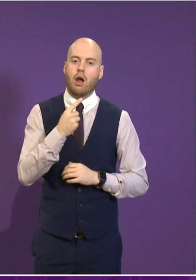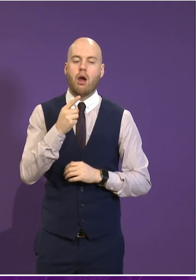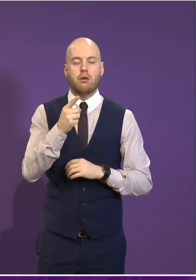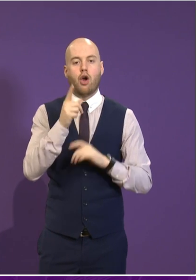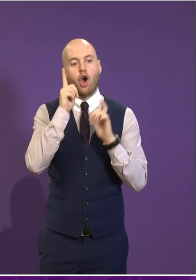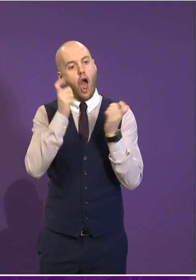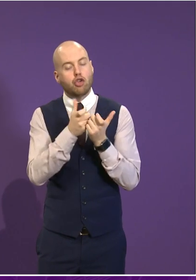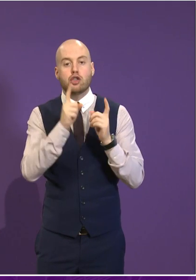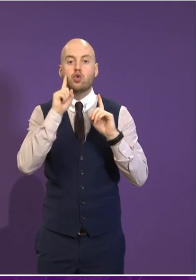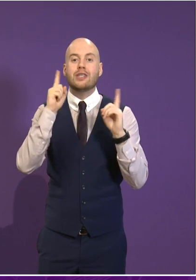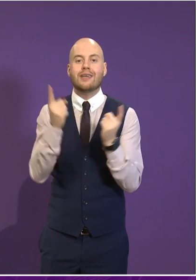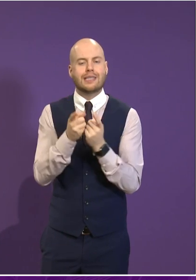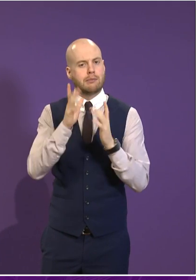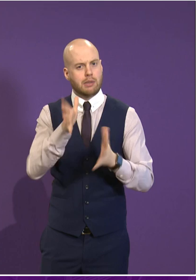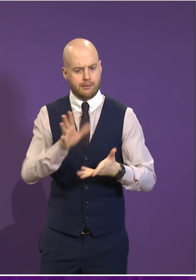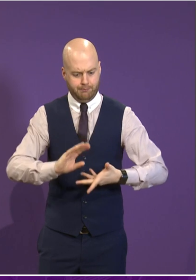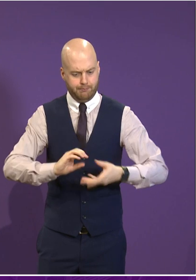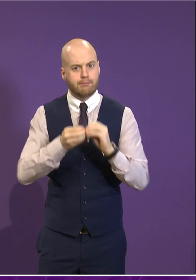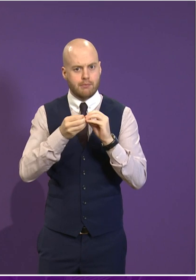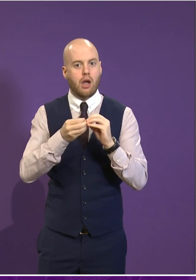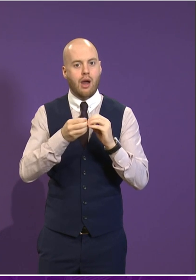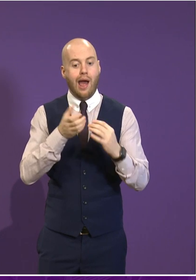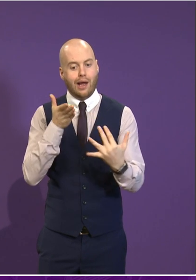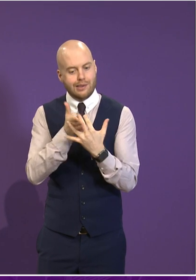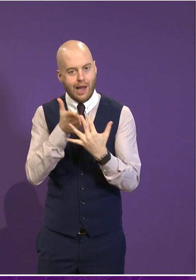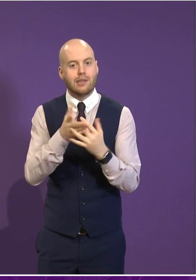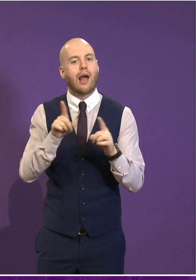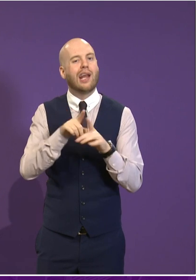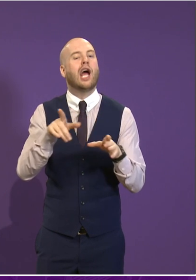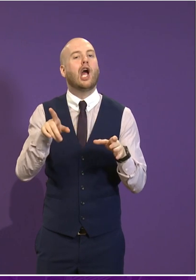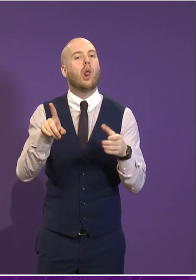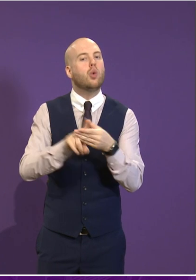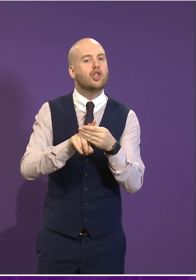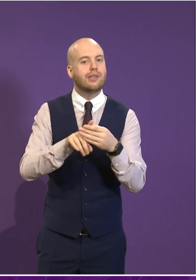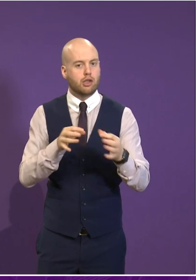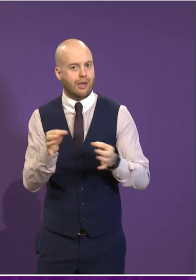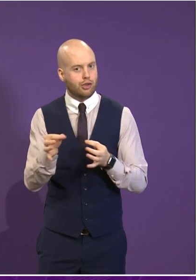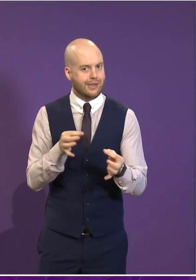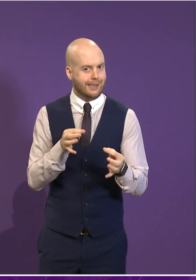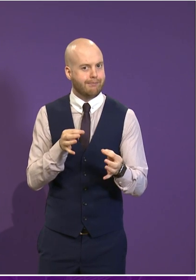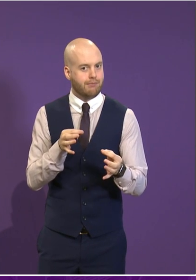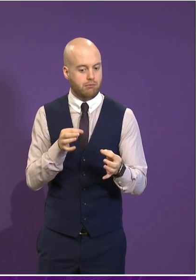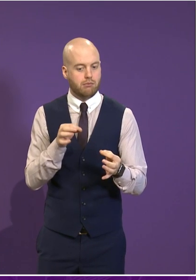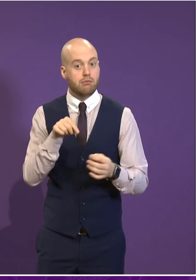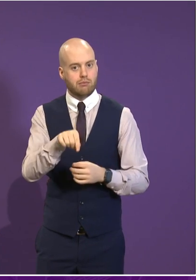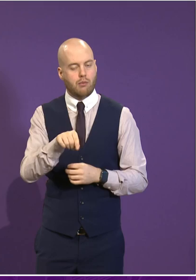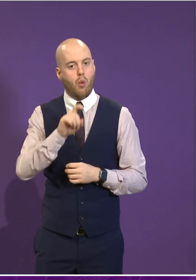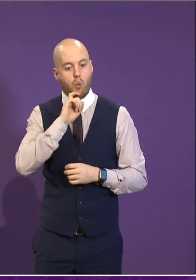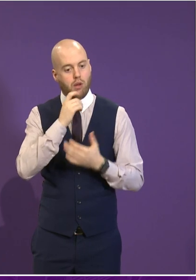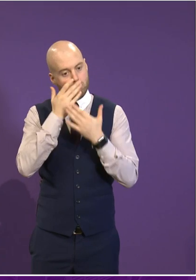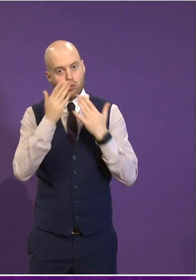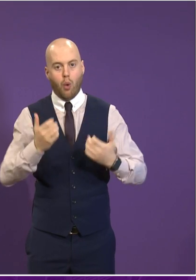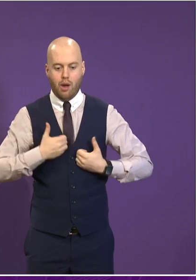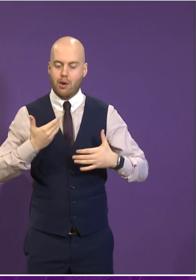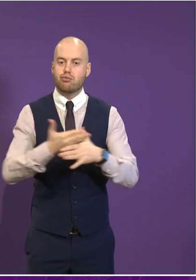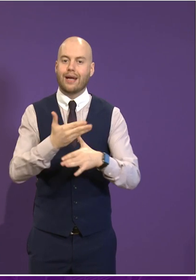produce an access and inclusion strategy as well that will define their inclusive practices. So